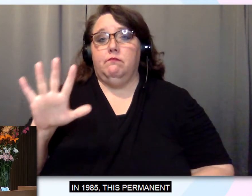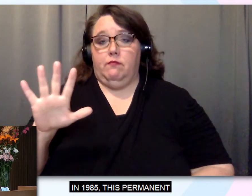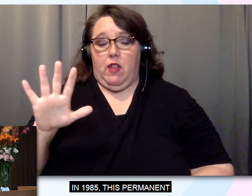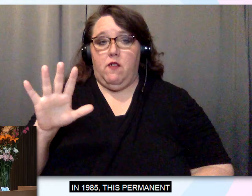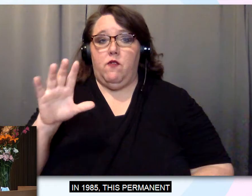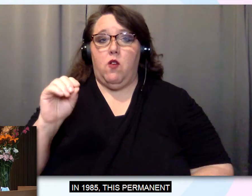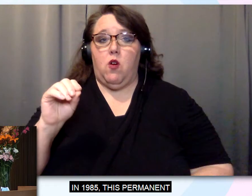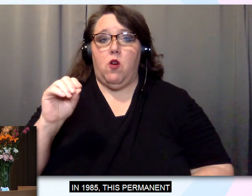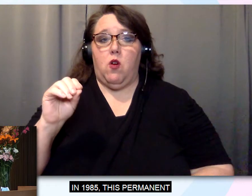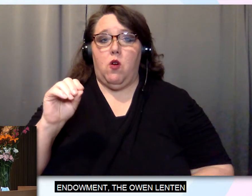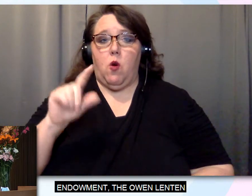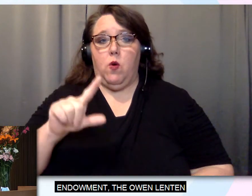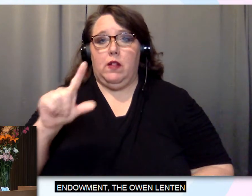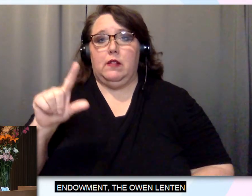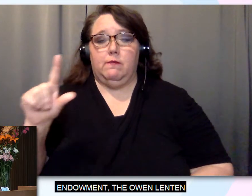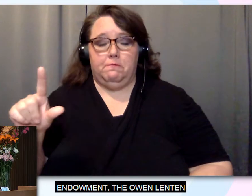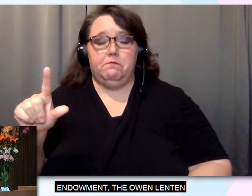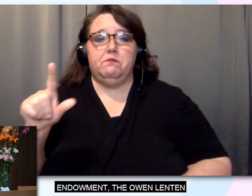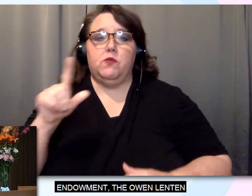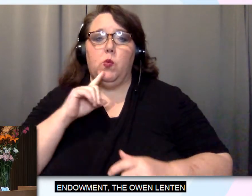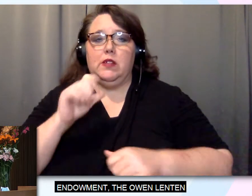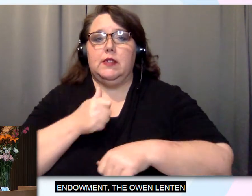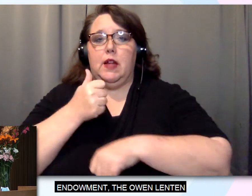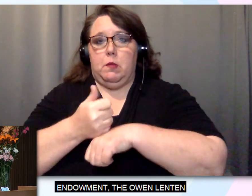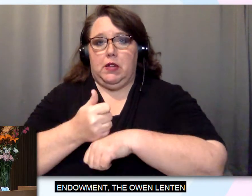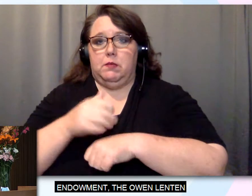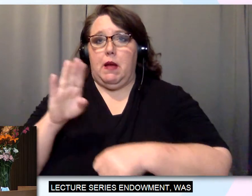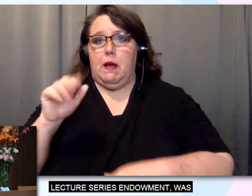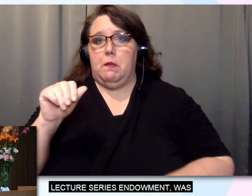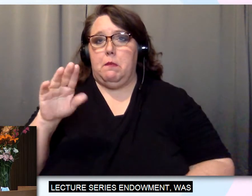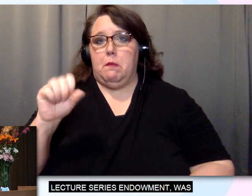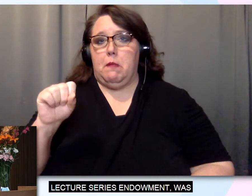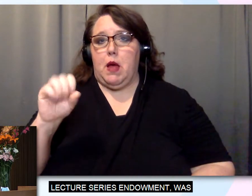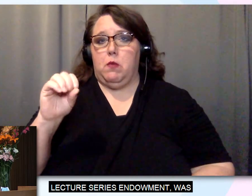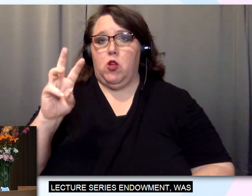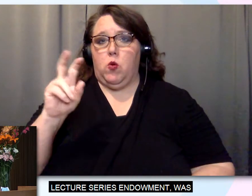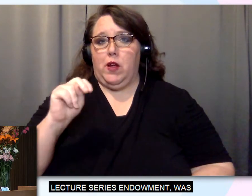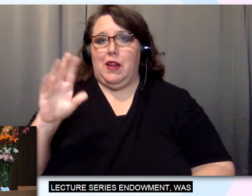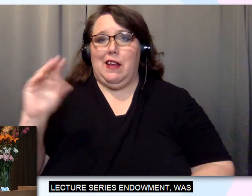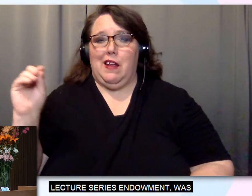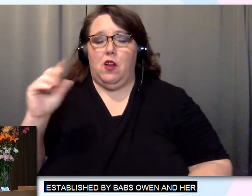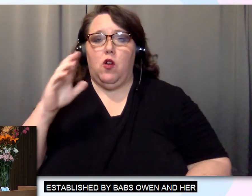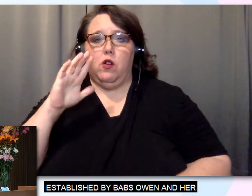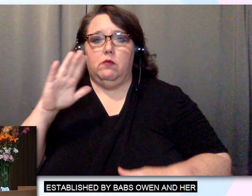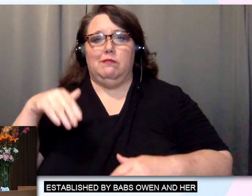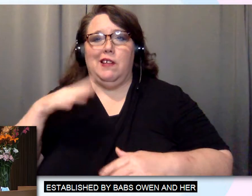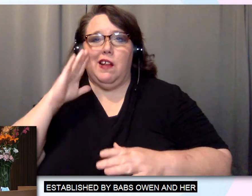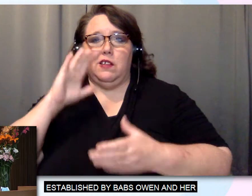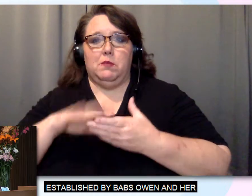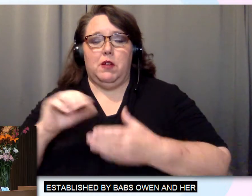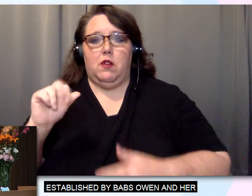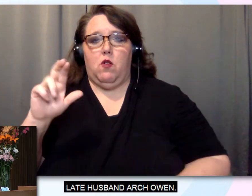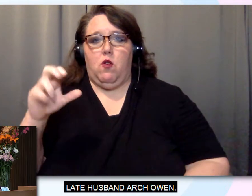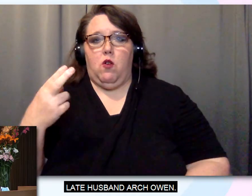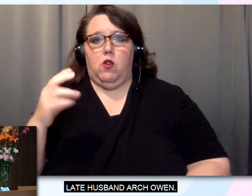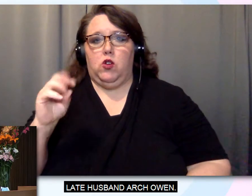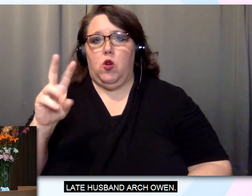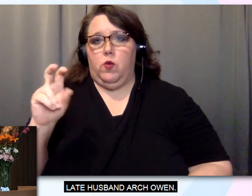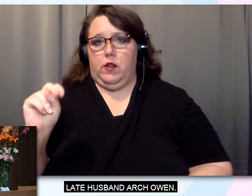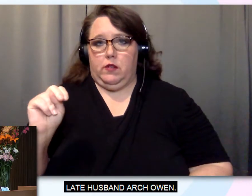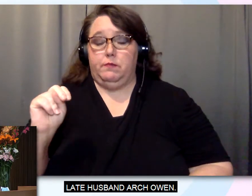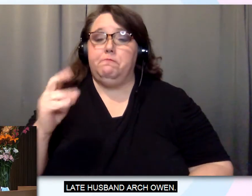this permanent endowment, the Owen Lenten Lecture Series Endowment, was established by Babs Owen and her late husband, Arch